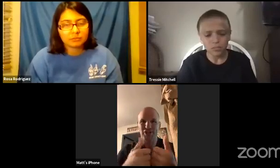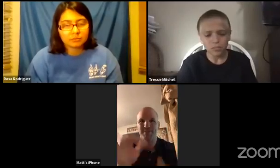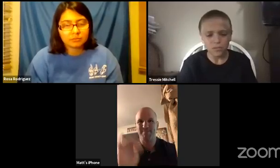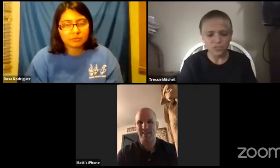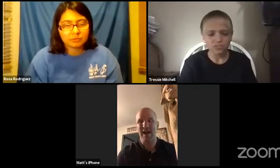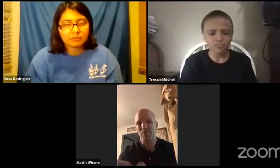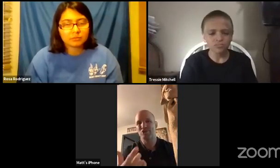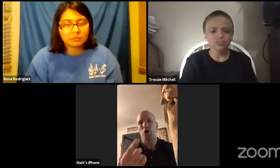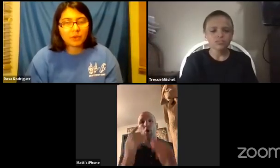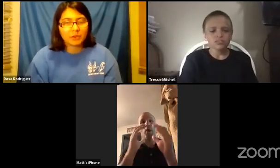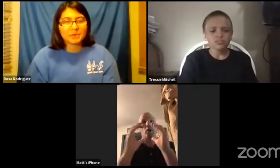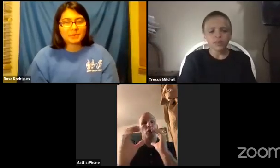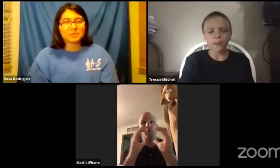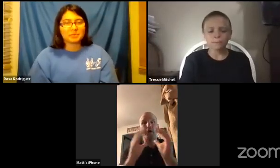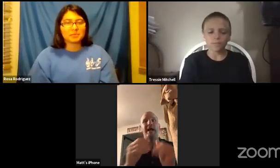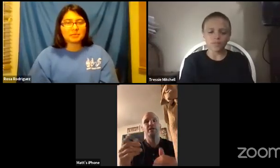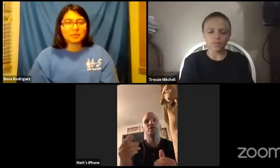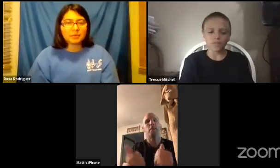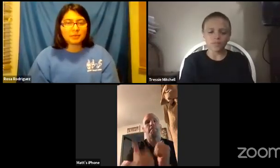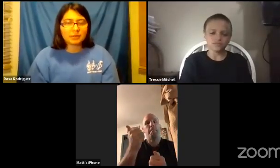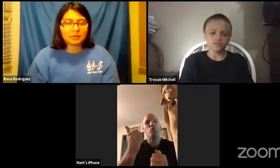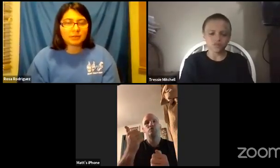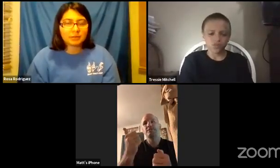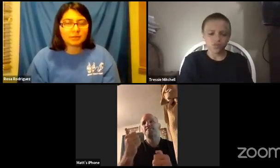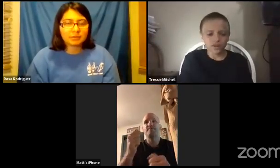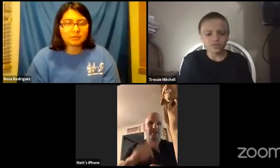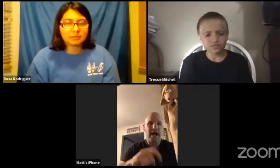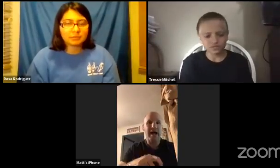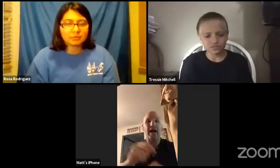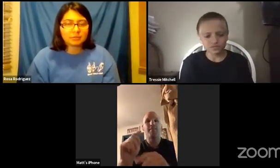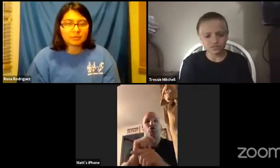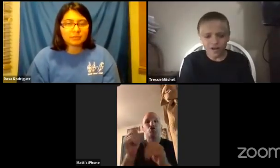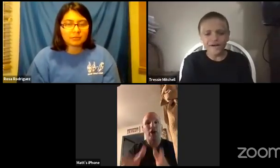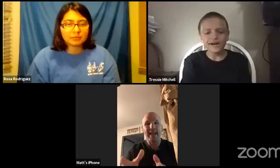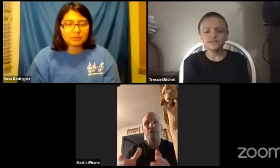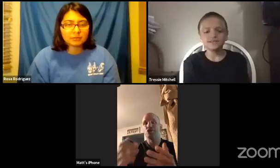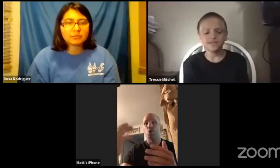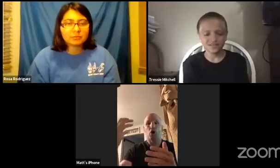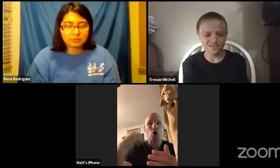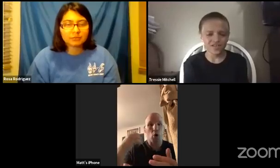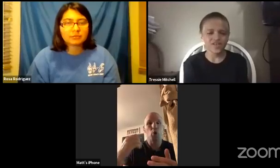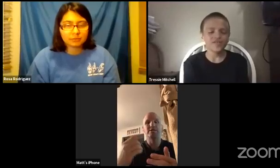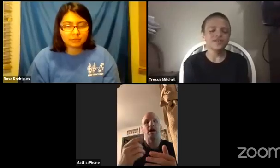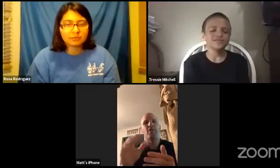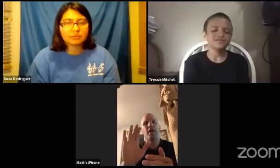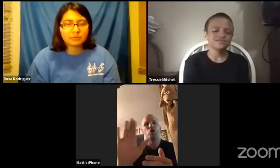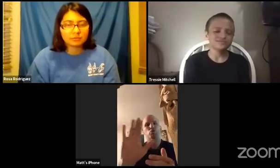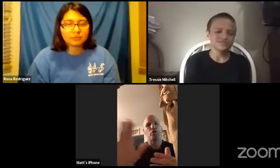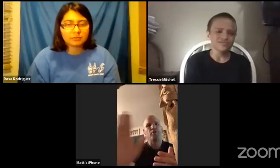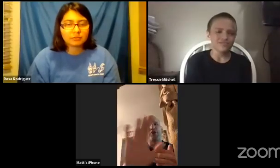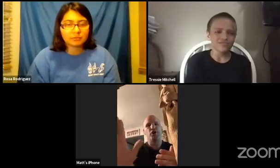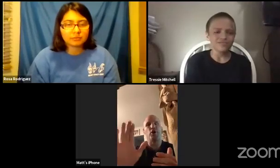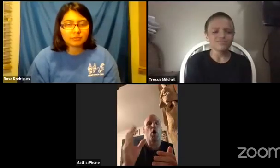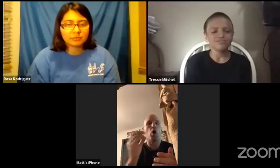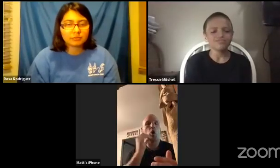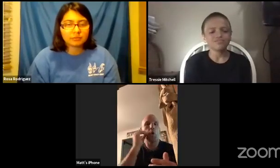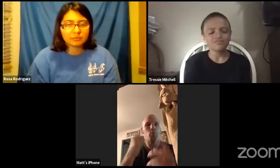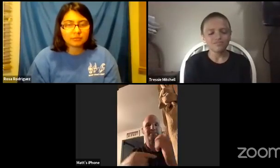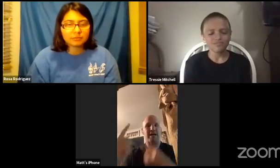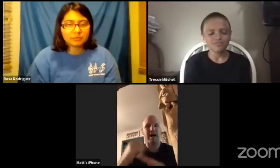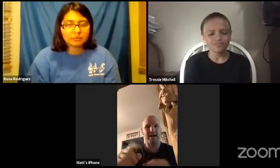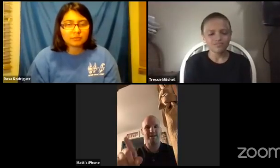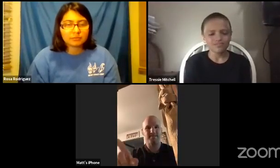certain plays or punches or tips, I could be injured. My eyes always had to be on my opponent at the time. So all of